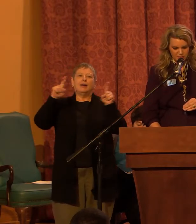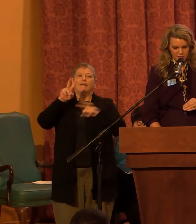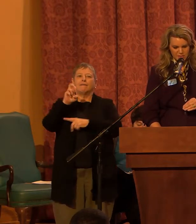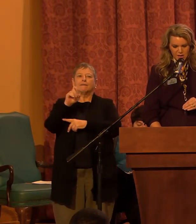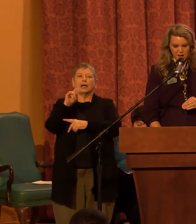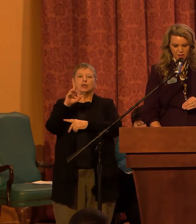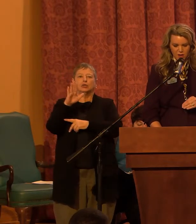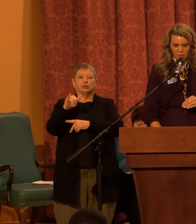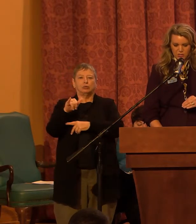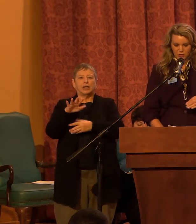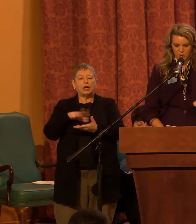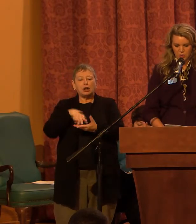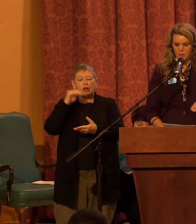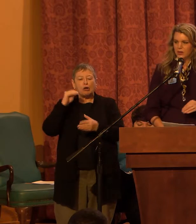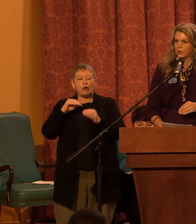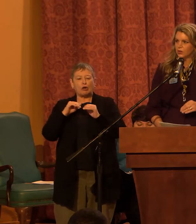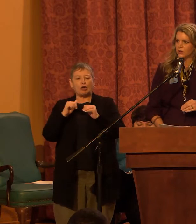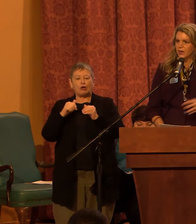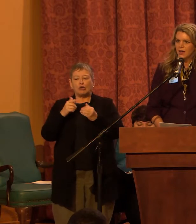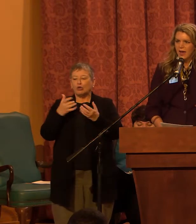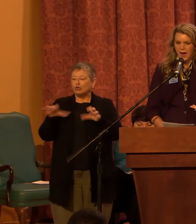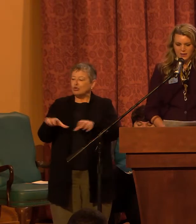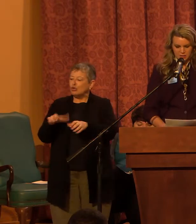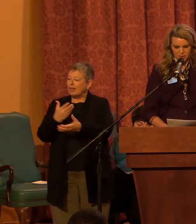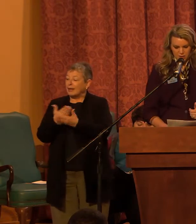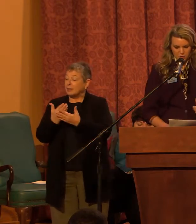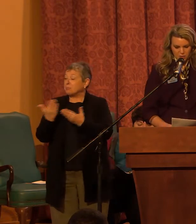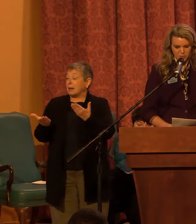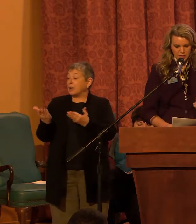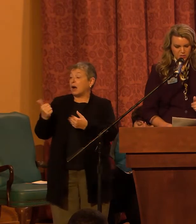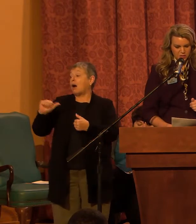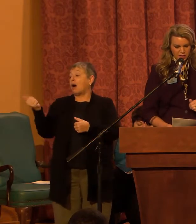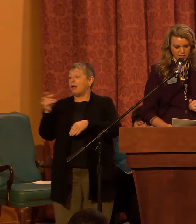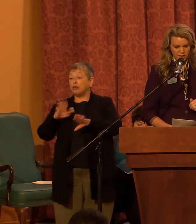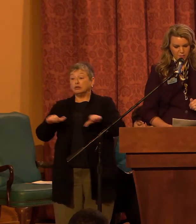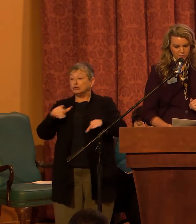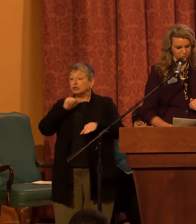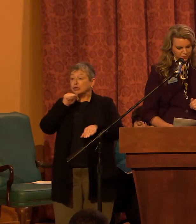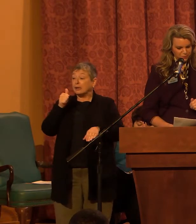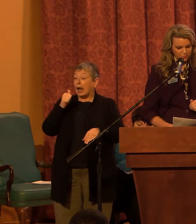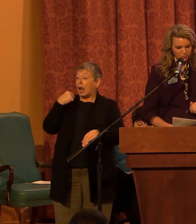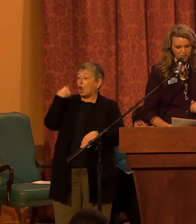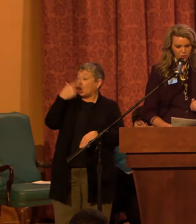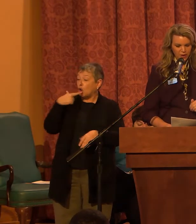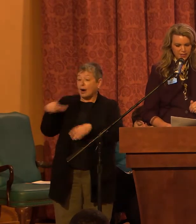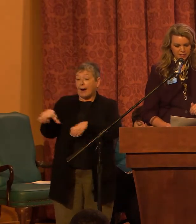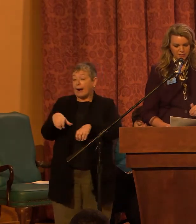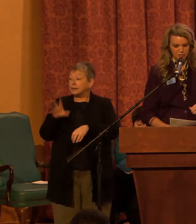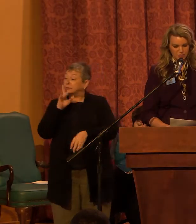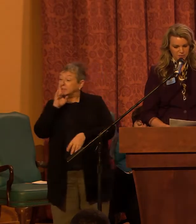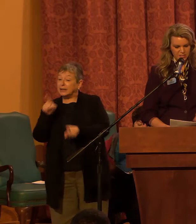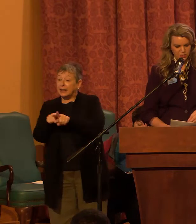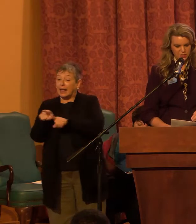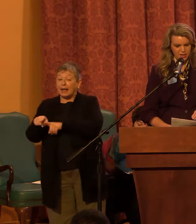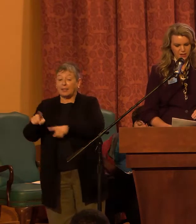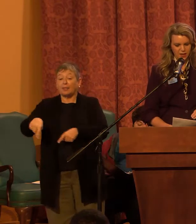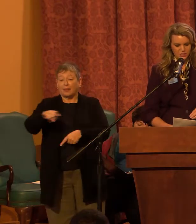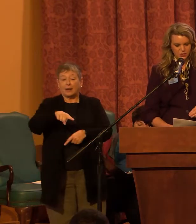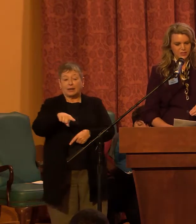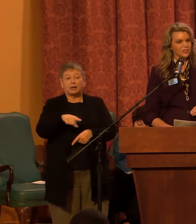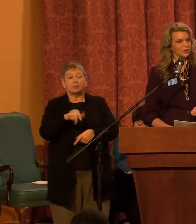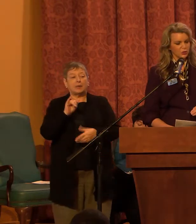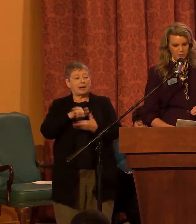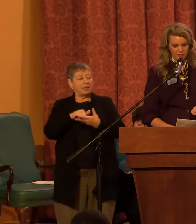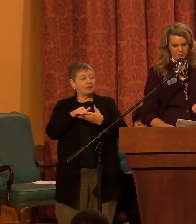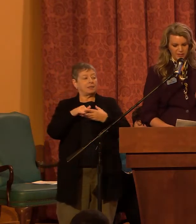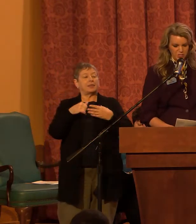ride horses along with children who maybe don't look, act, or speak just like them. GREAT delivers physical,